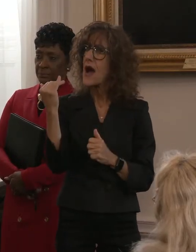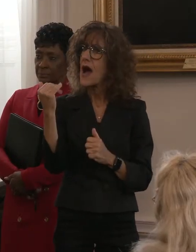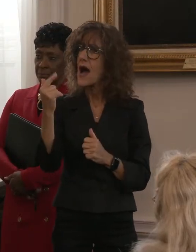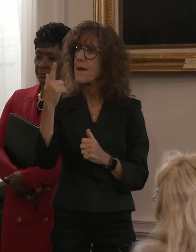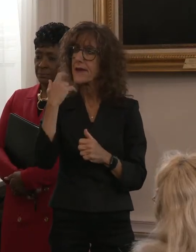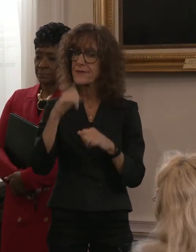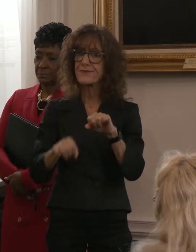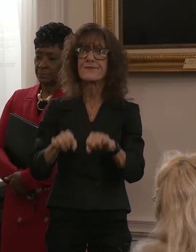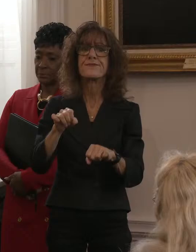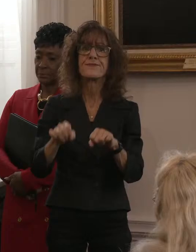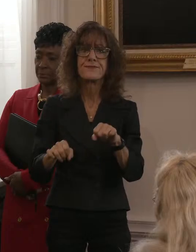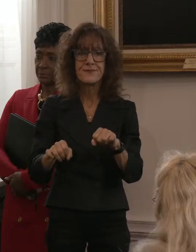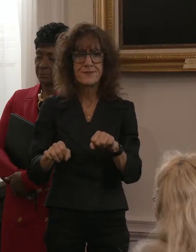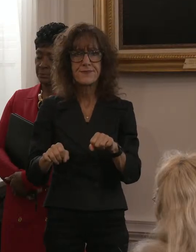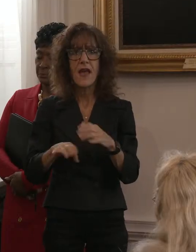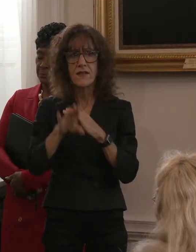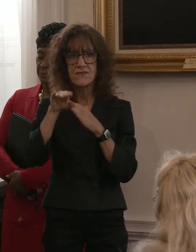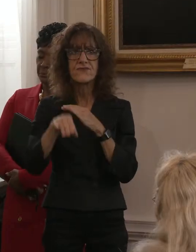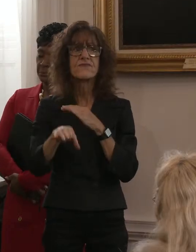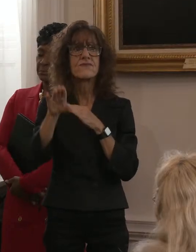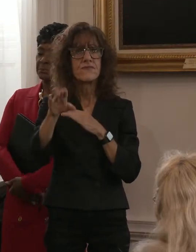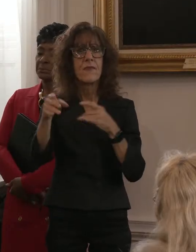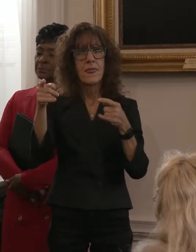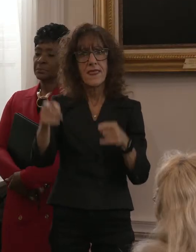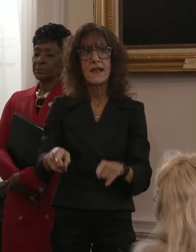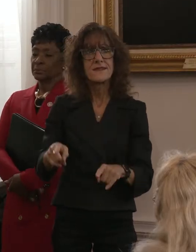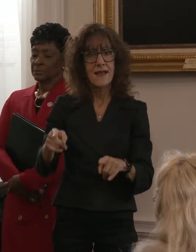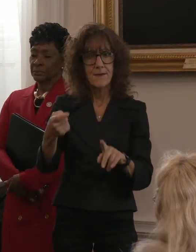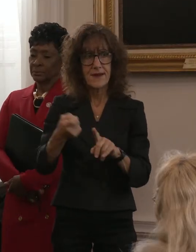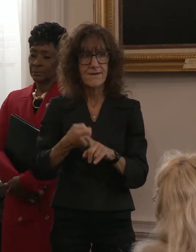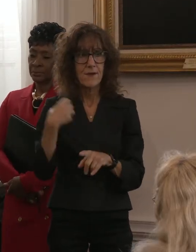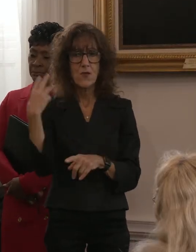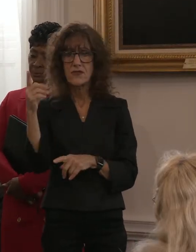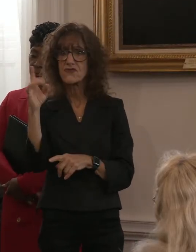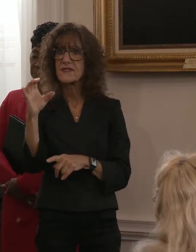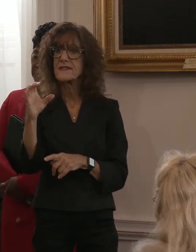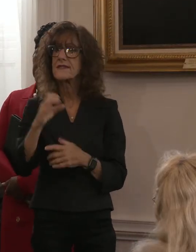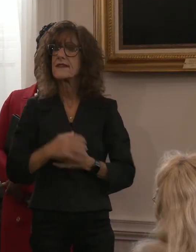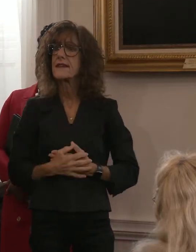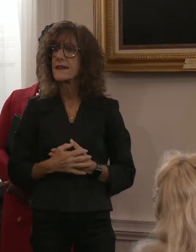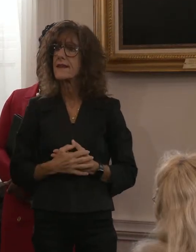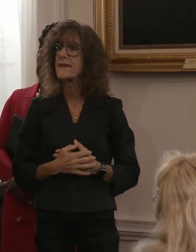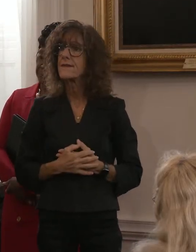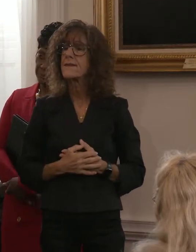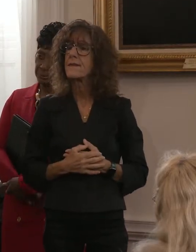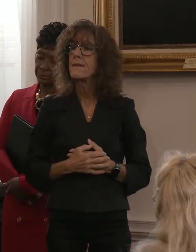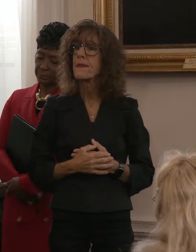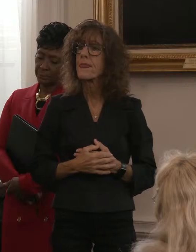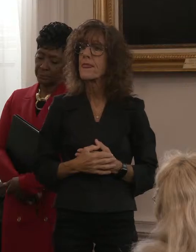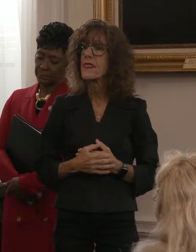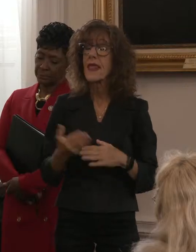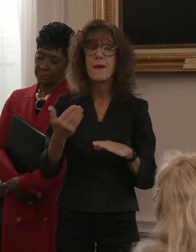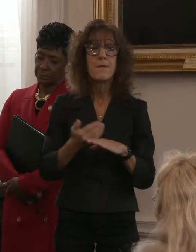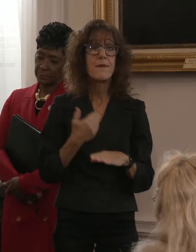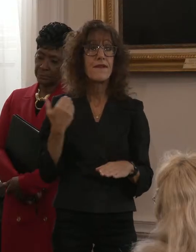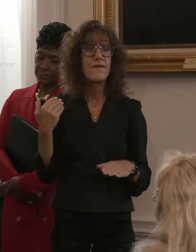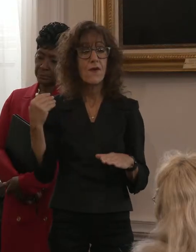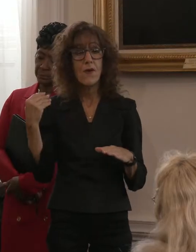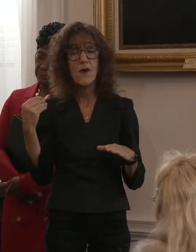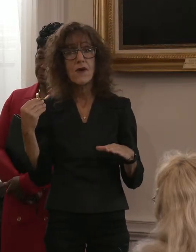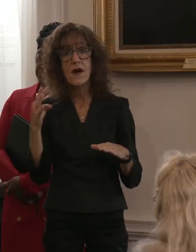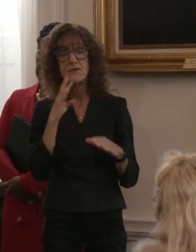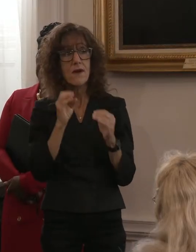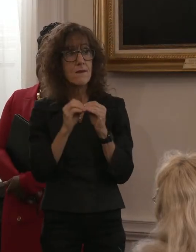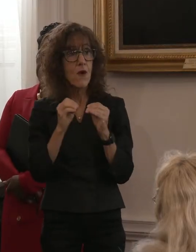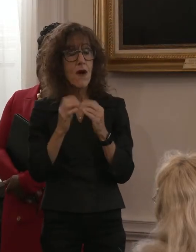uncertainty that we see and the volatility that's coming out of Washington. Before I go too much further, I do want to